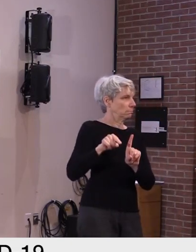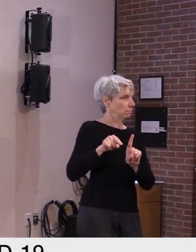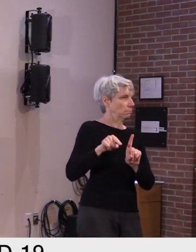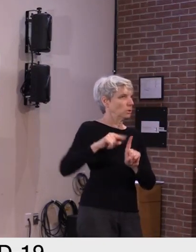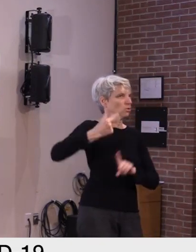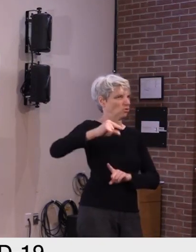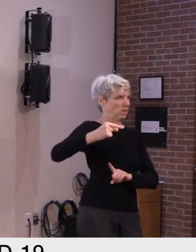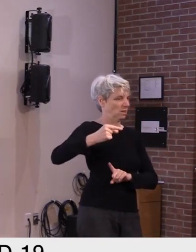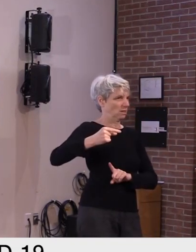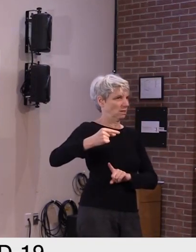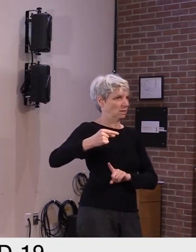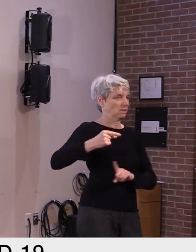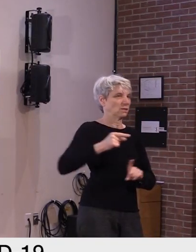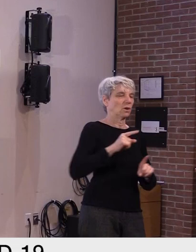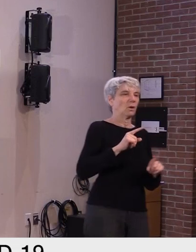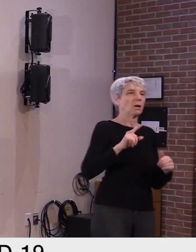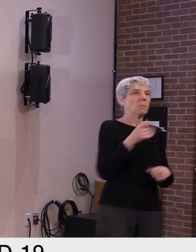The